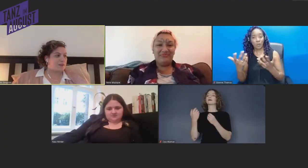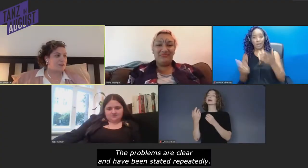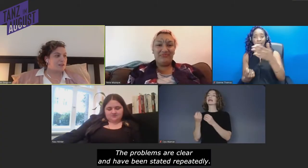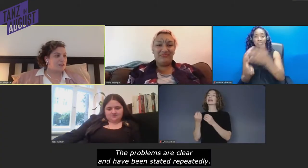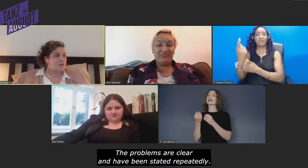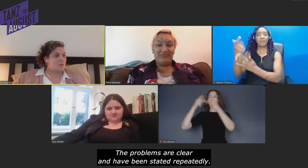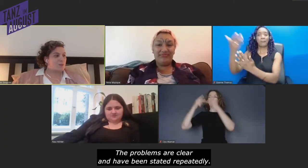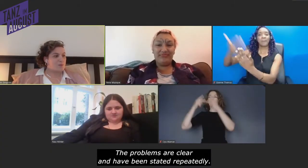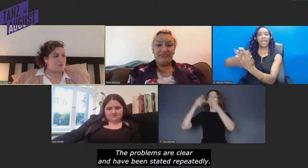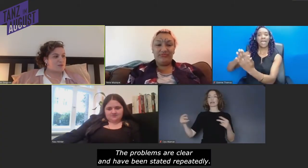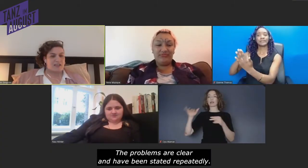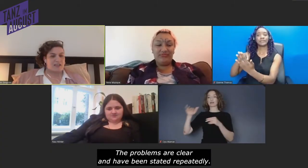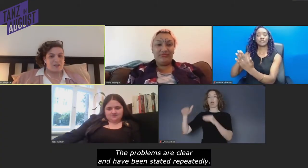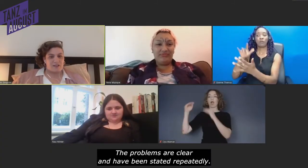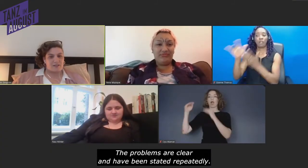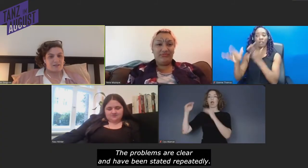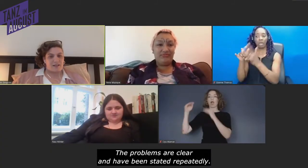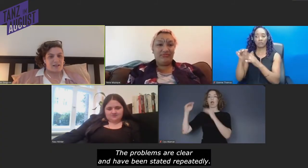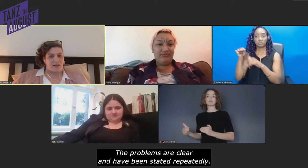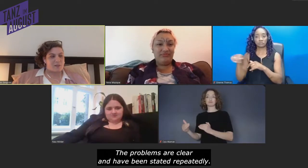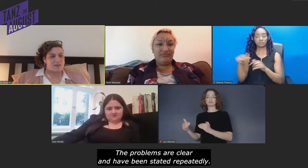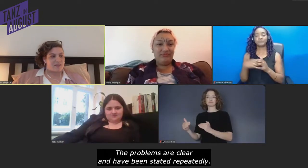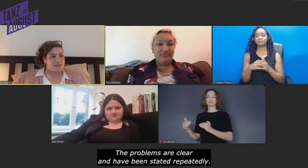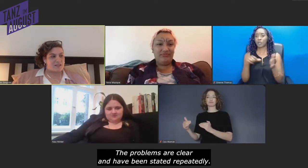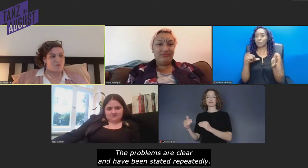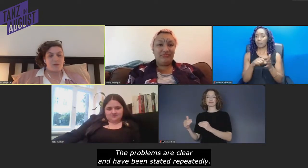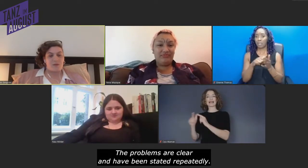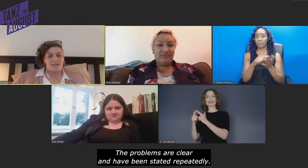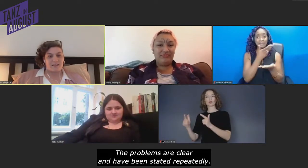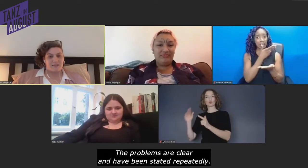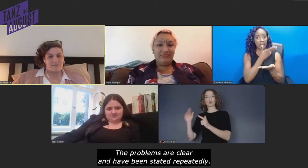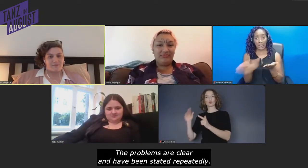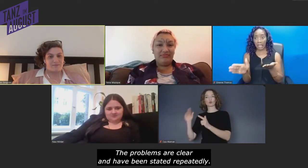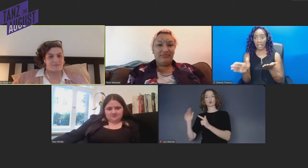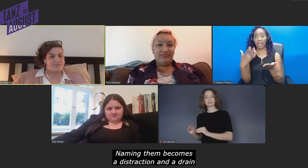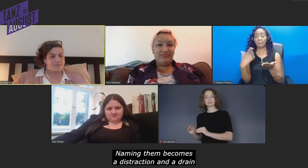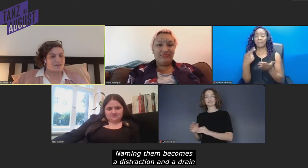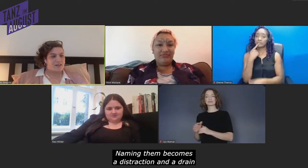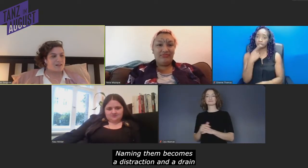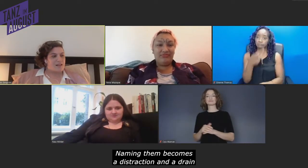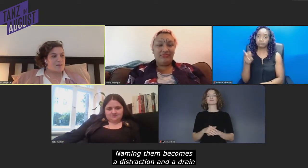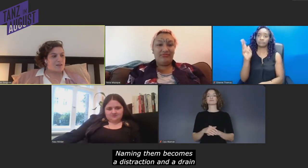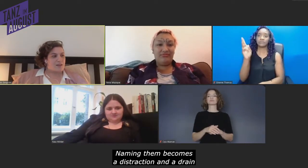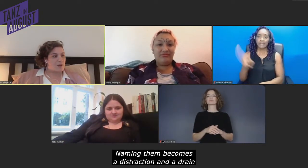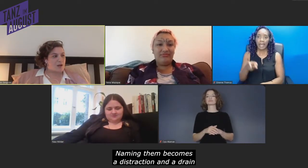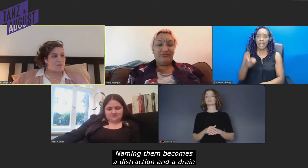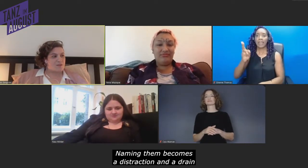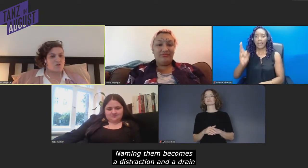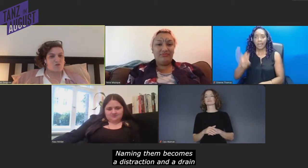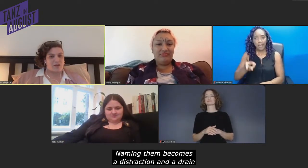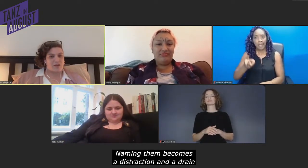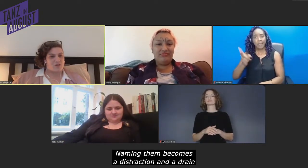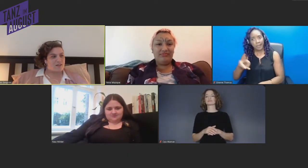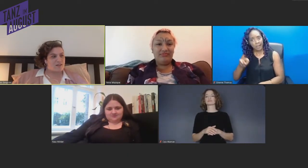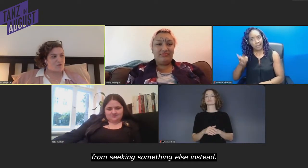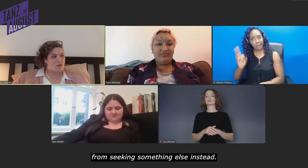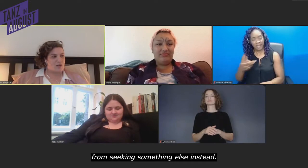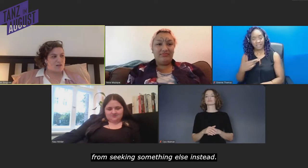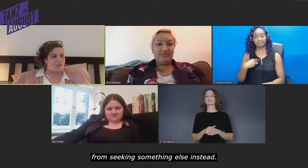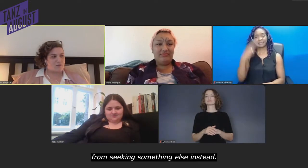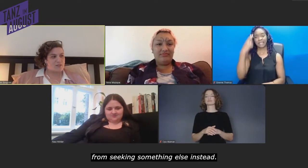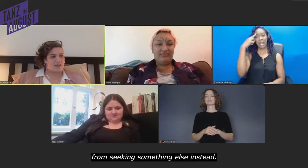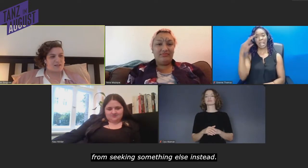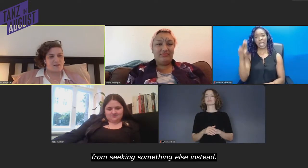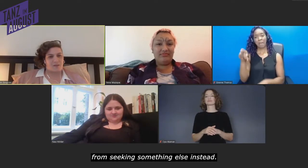The problems are clear and have been stated repeatedly. Naming them becomes a distraction and a drain